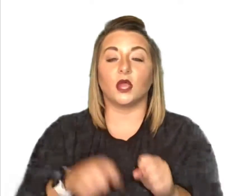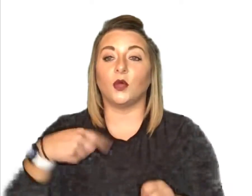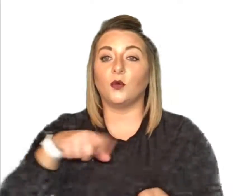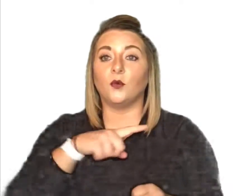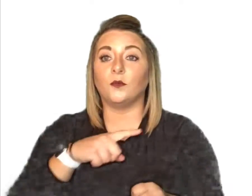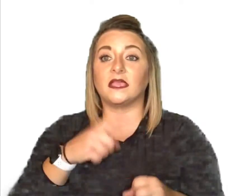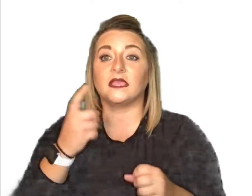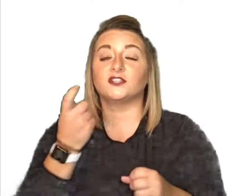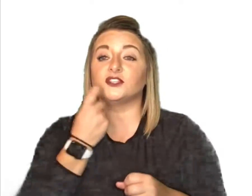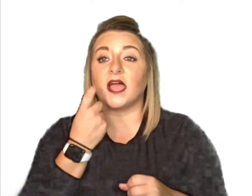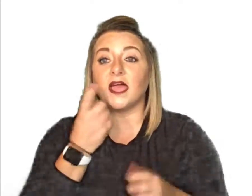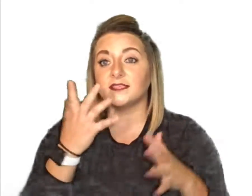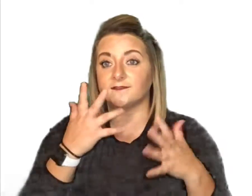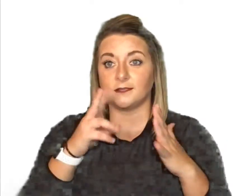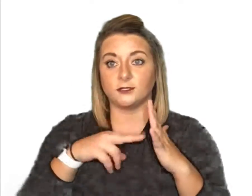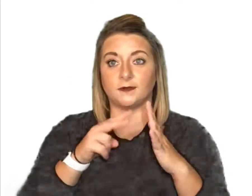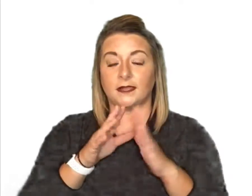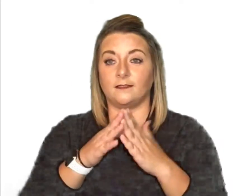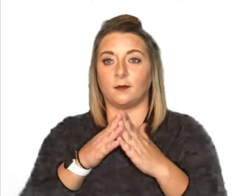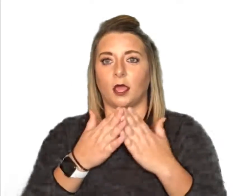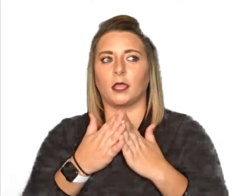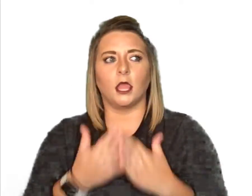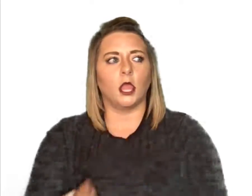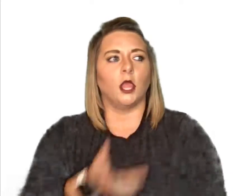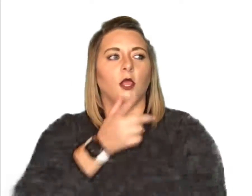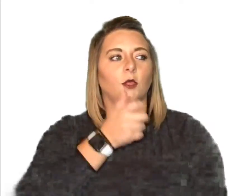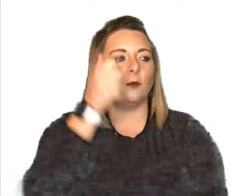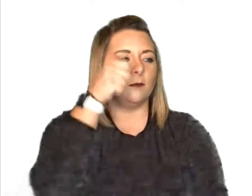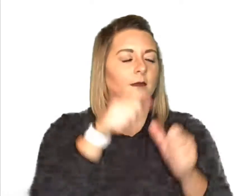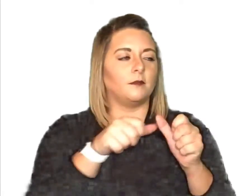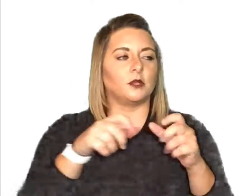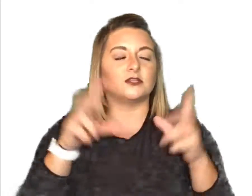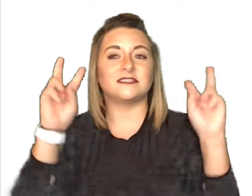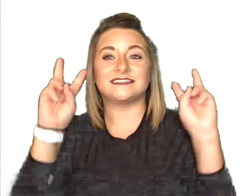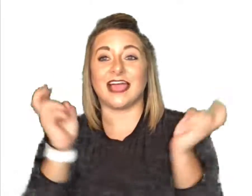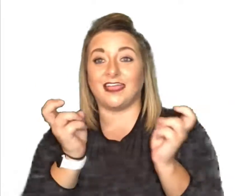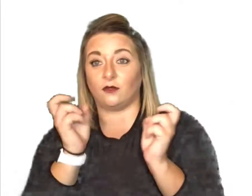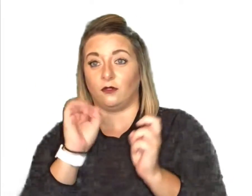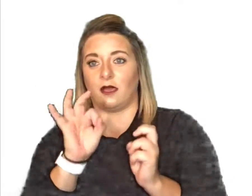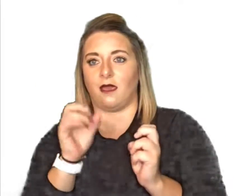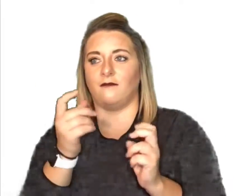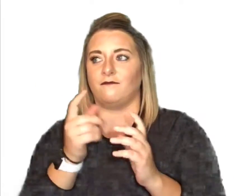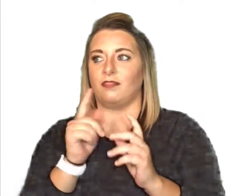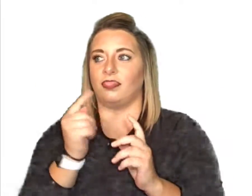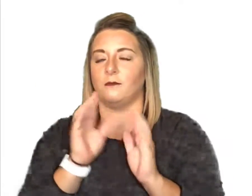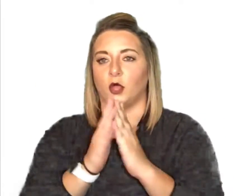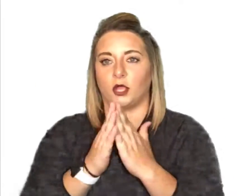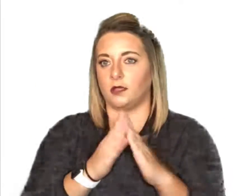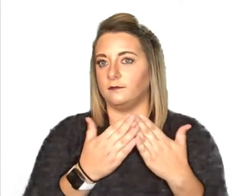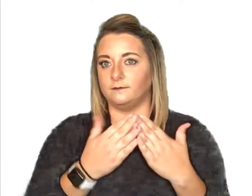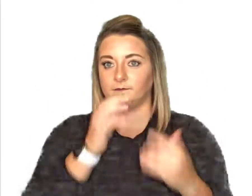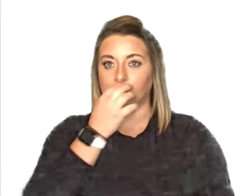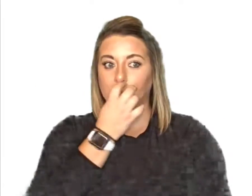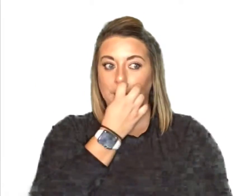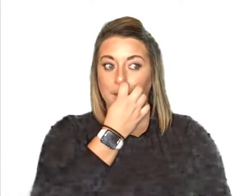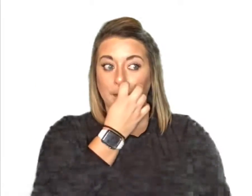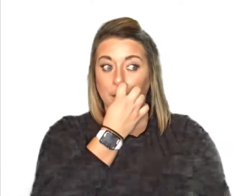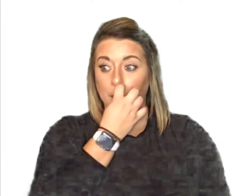Okay, so we just finished reading the book. Who remembers the title of the book?